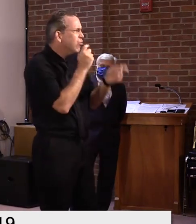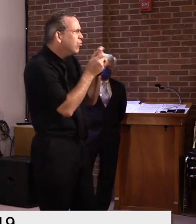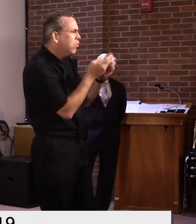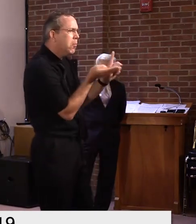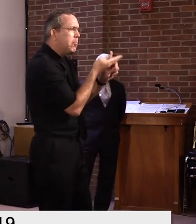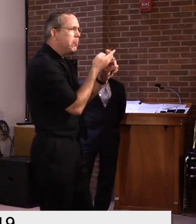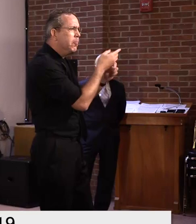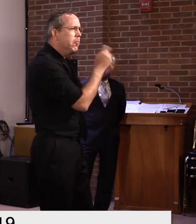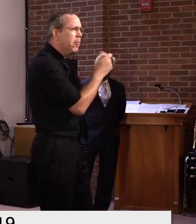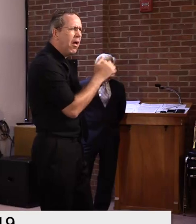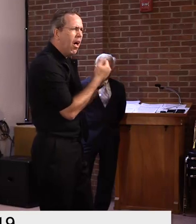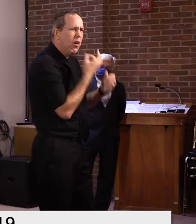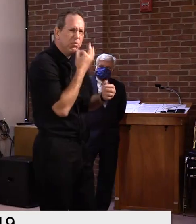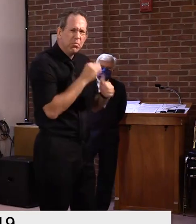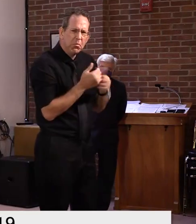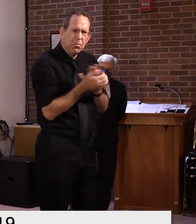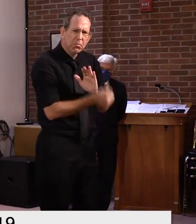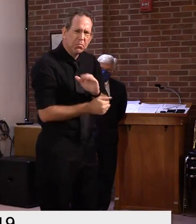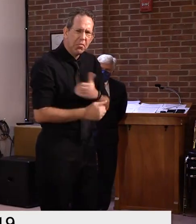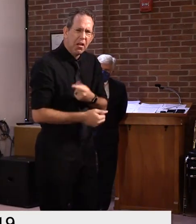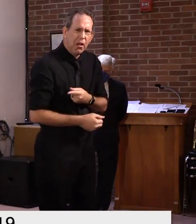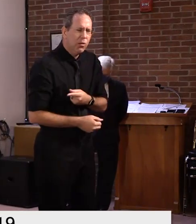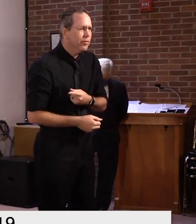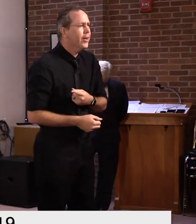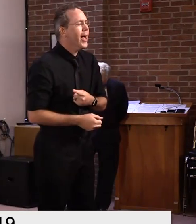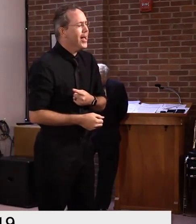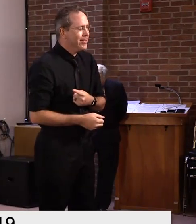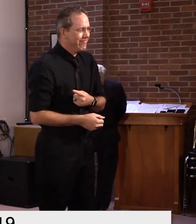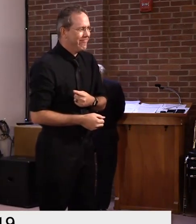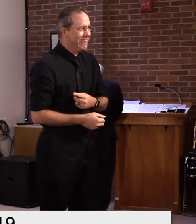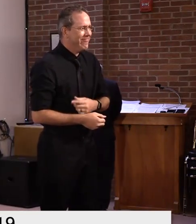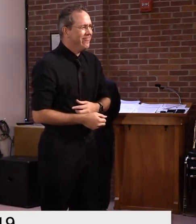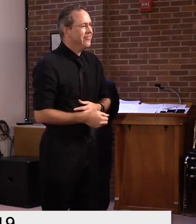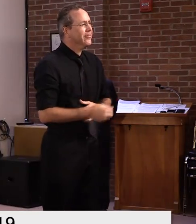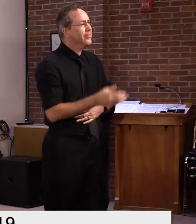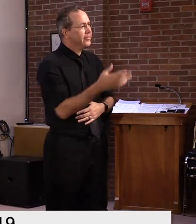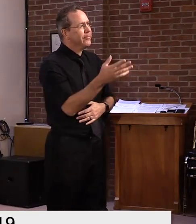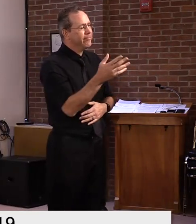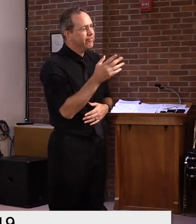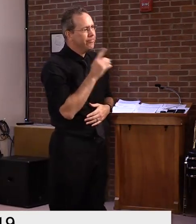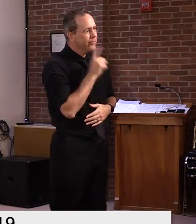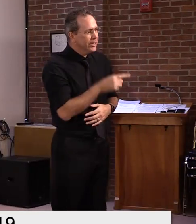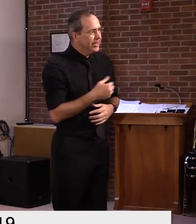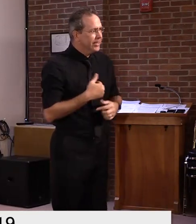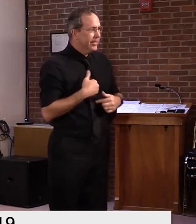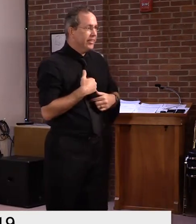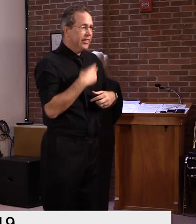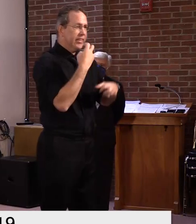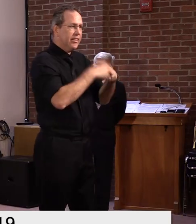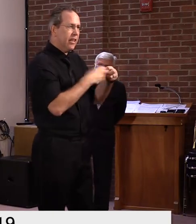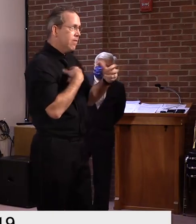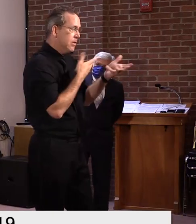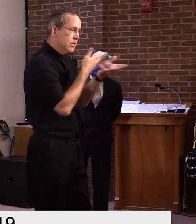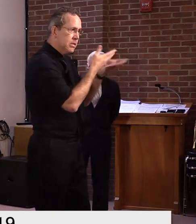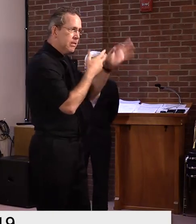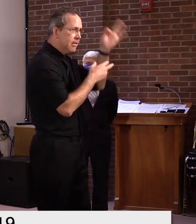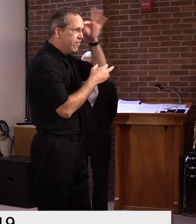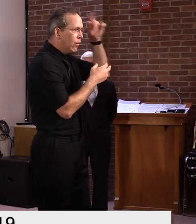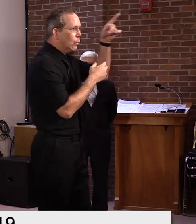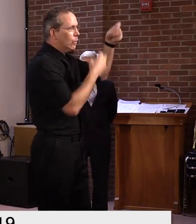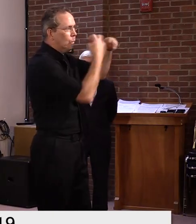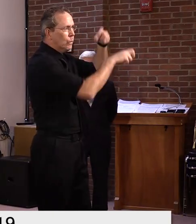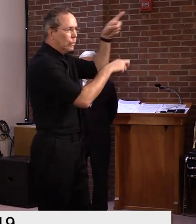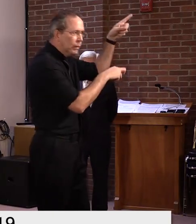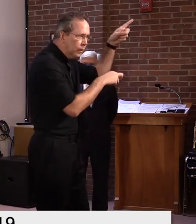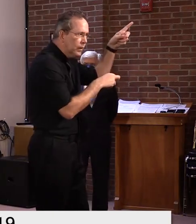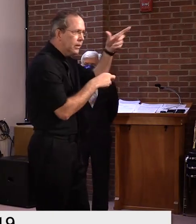very fluid for all of us because we don't know what's going to happen in Washington, but we have to deal with reality. And what we're dealing with today is knowing that